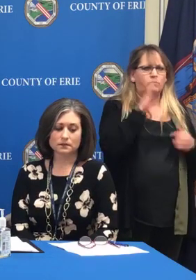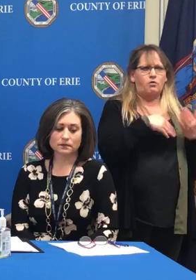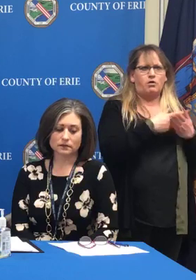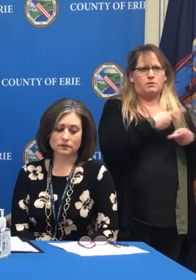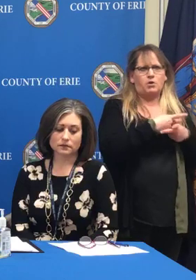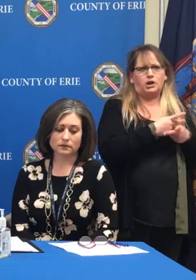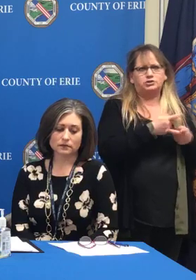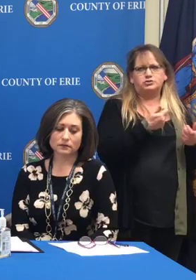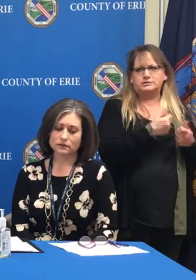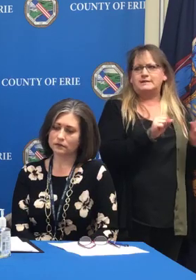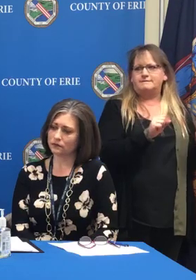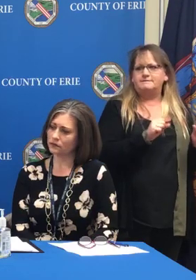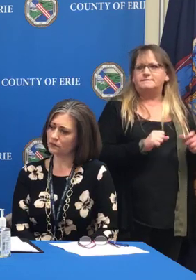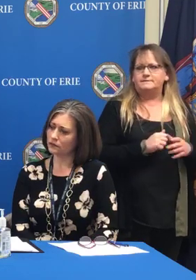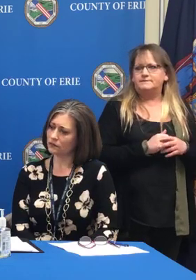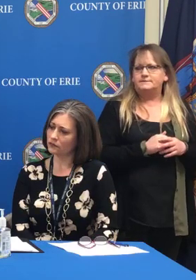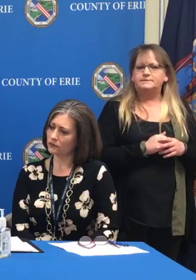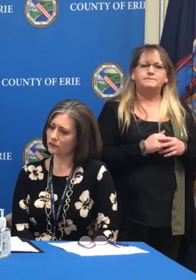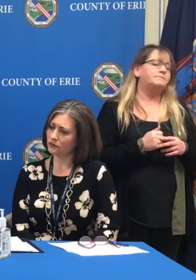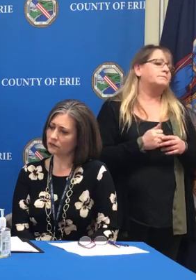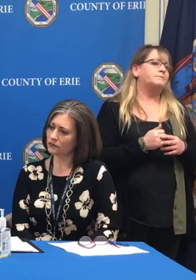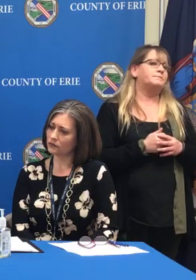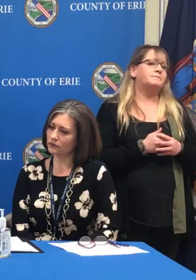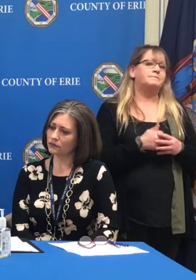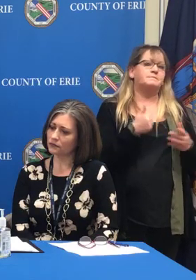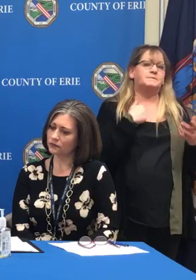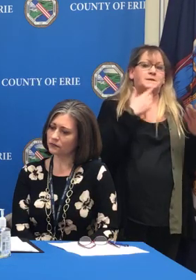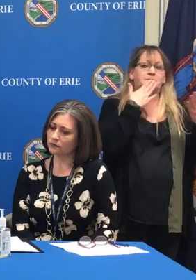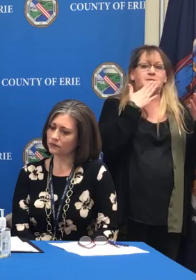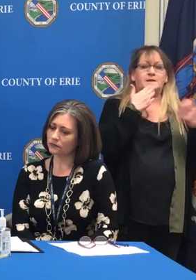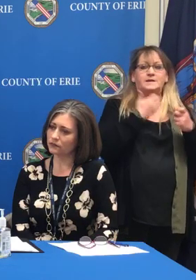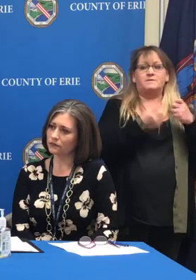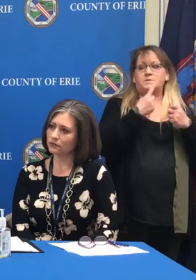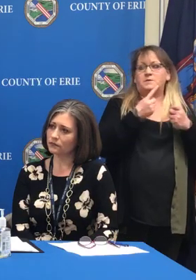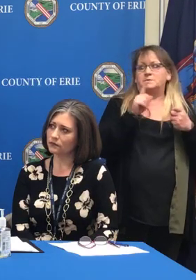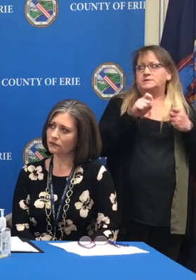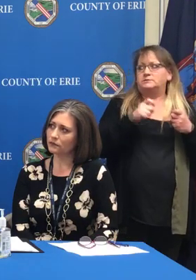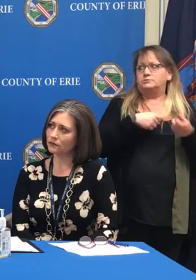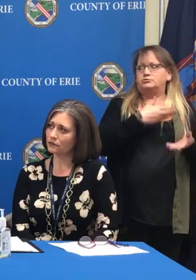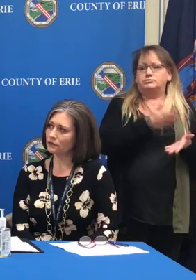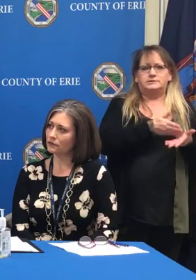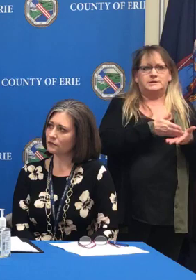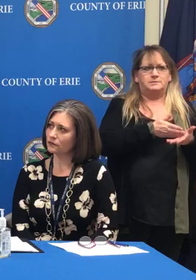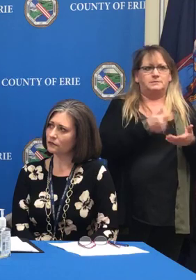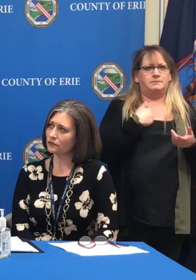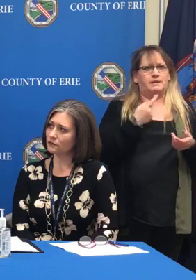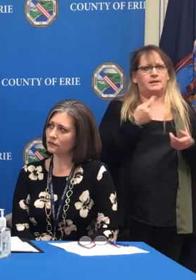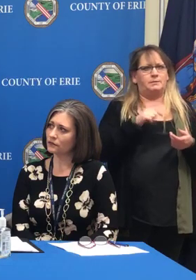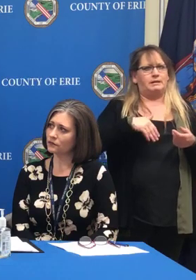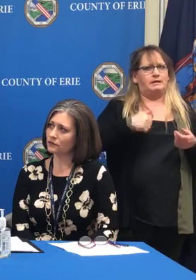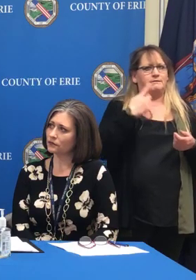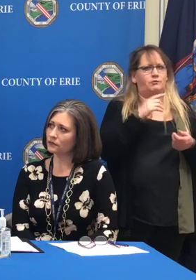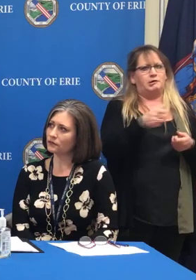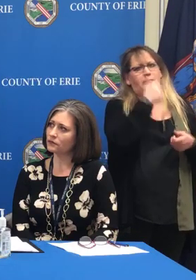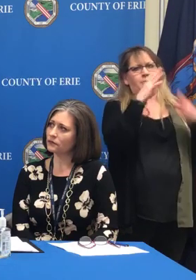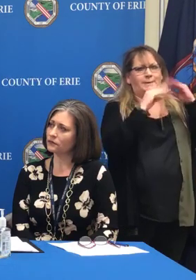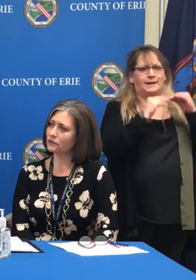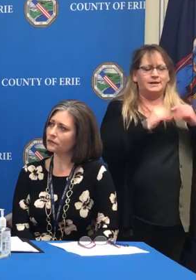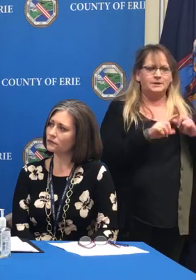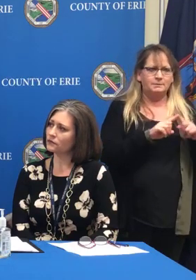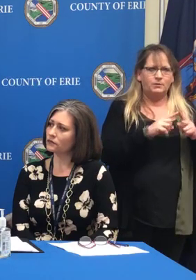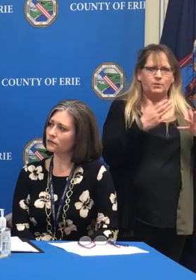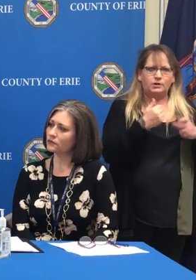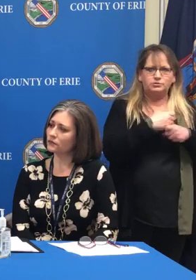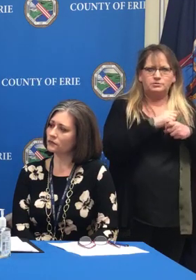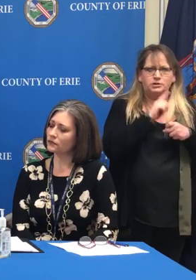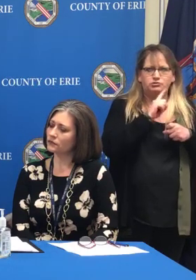safe. I am thanking everyone. We have to go. I'm a little late for another meeting, but we wanted to get